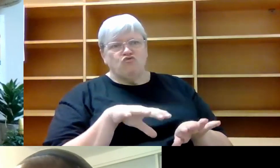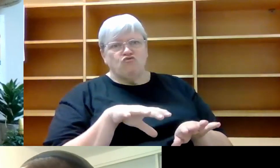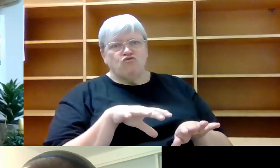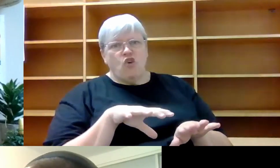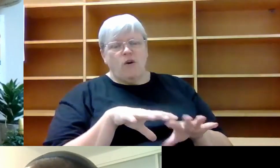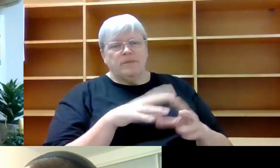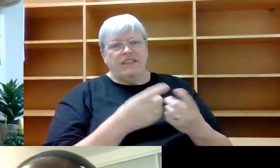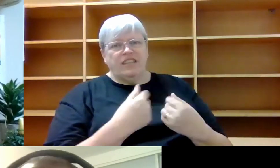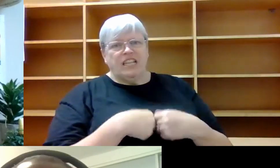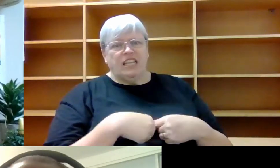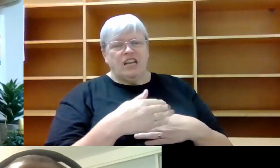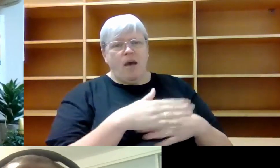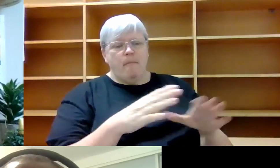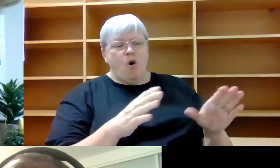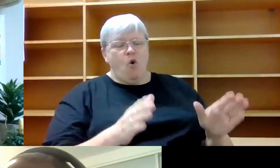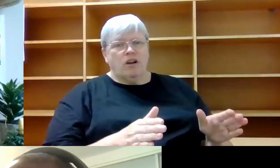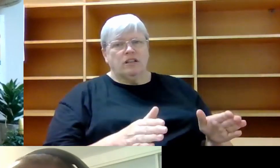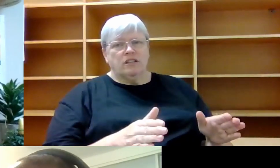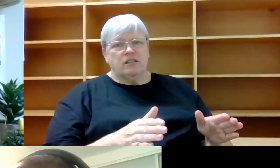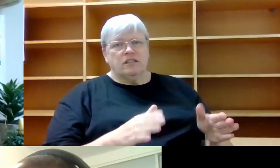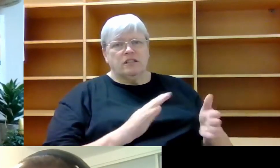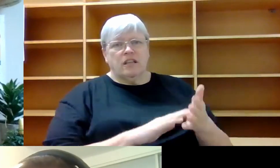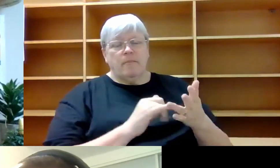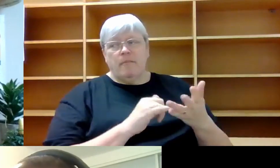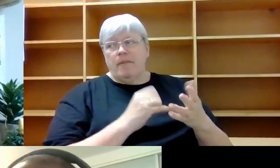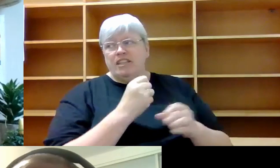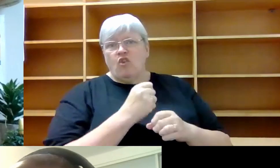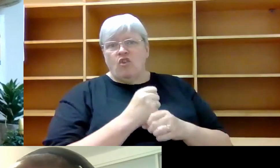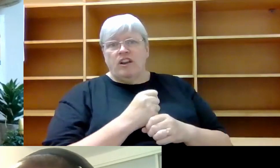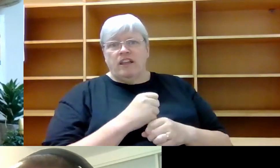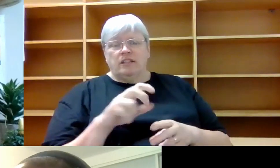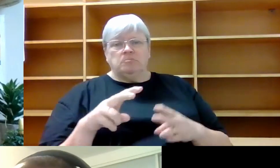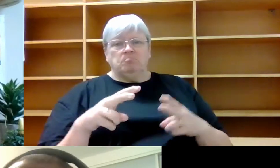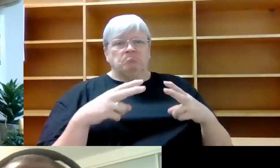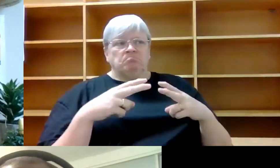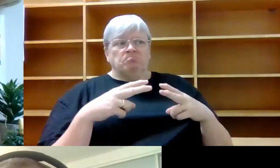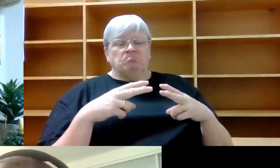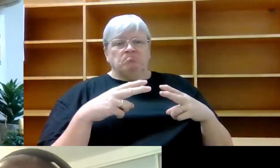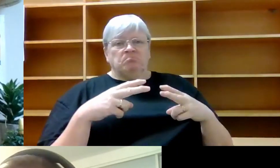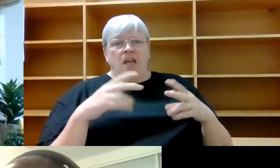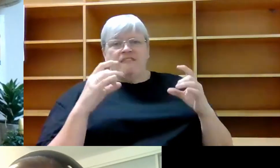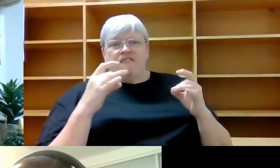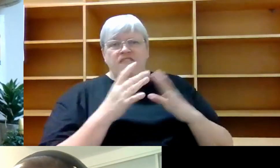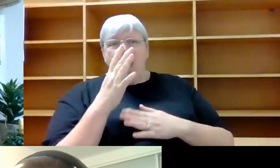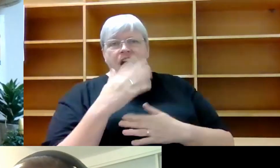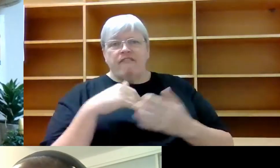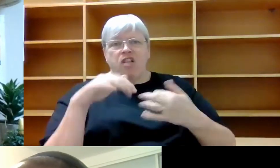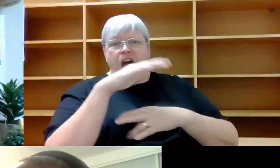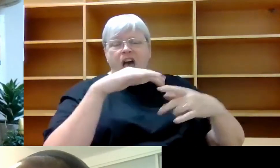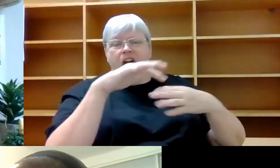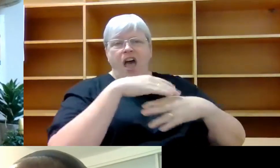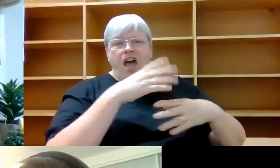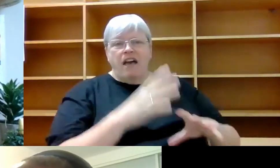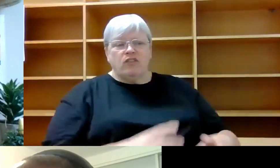in a wooden box. Miss Gloria didn't meet our eyes. Fireflies hovered over her cooking pot.